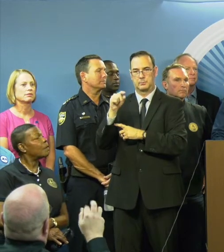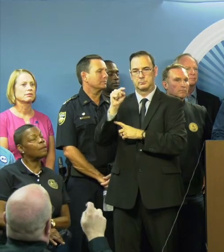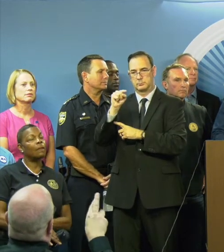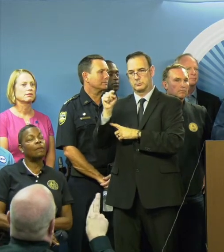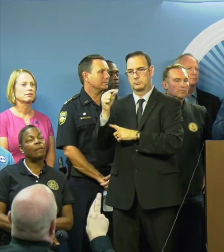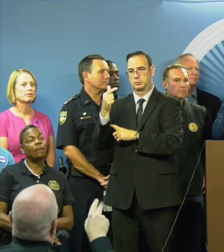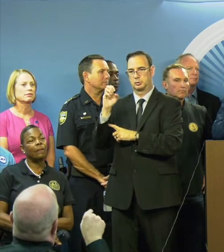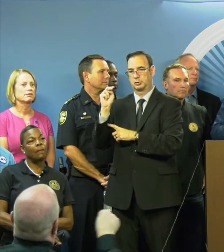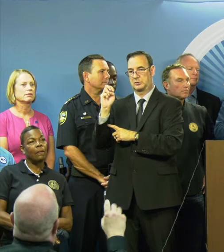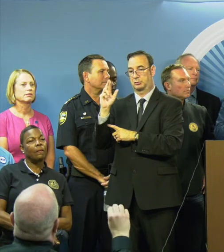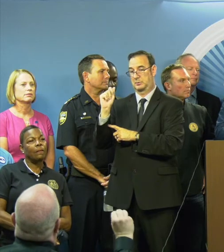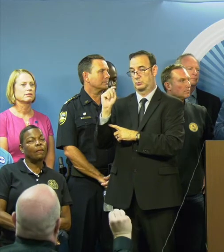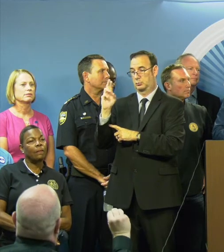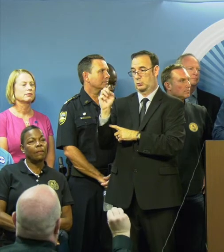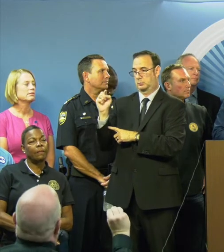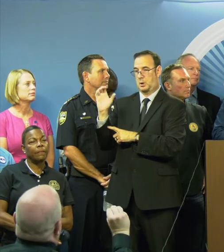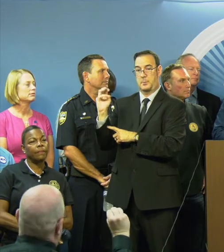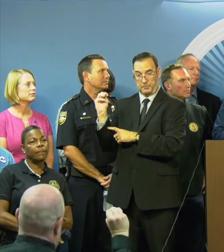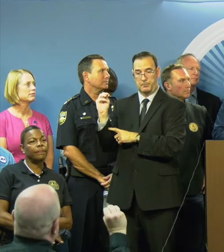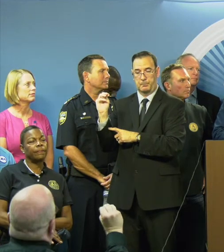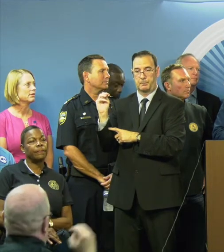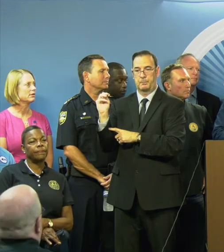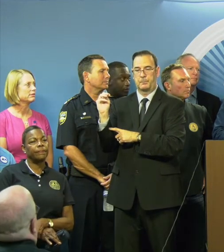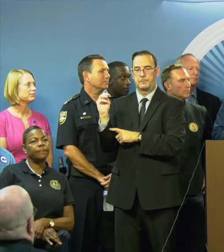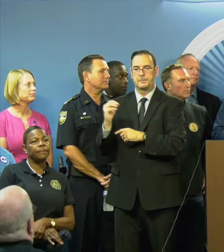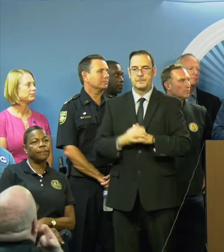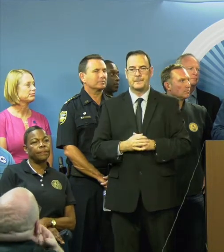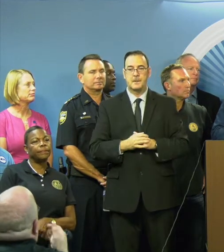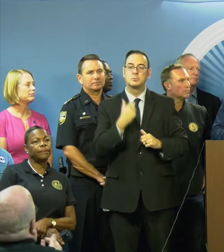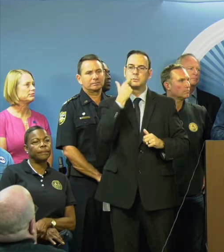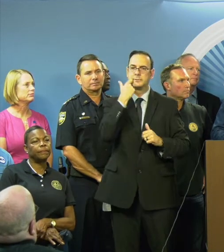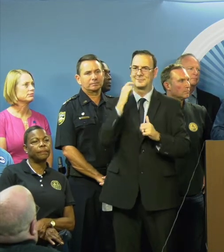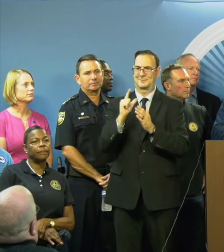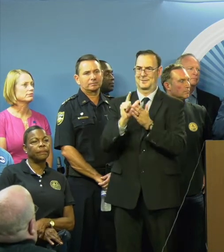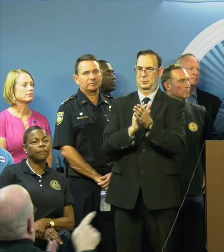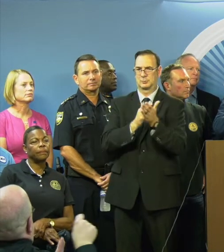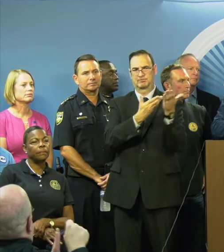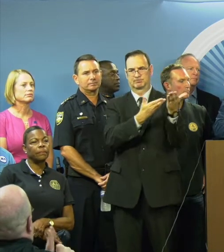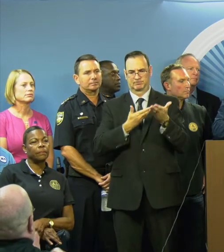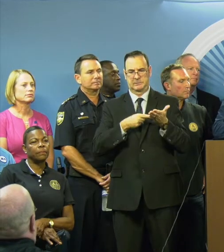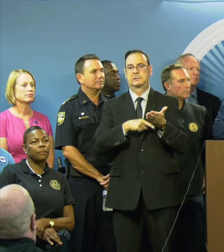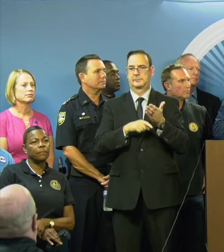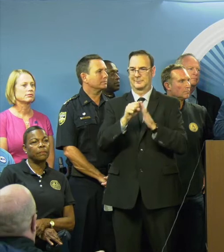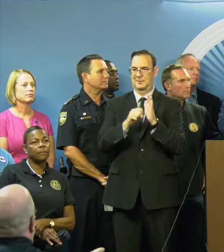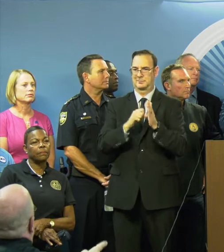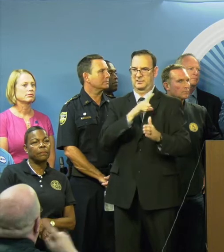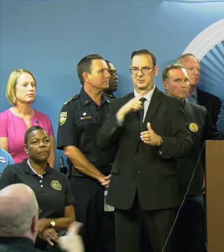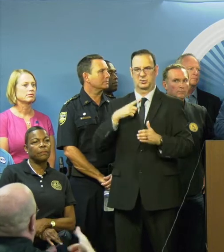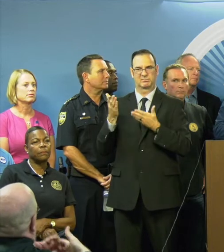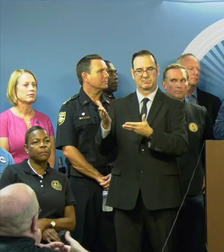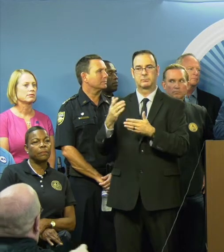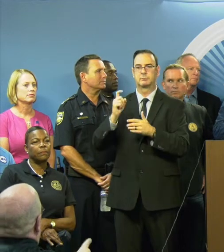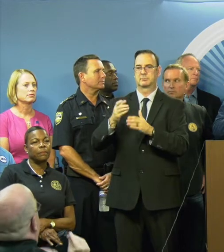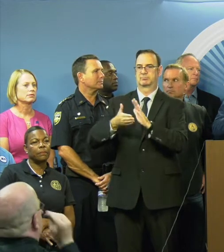fl-generator.com. And as you know, there was recent legal requirements that the legislature did for these generators to be